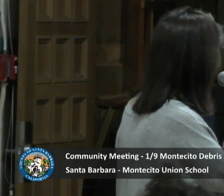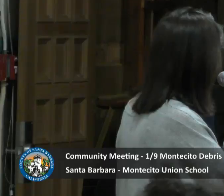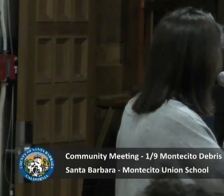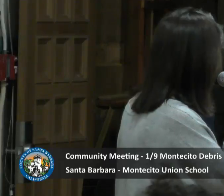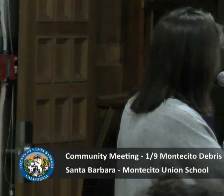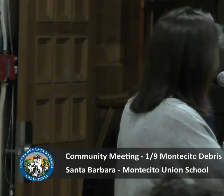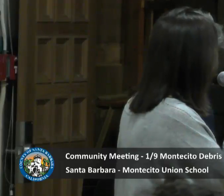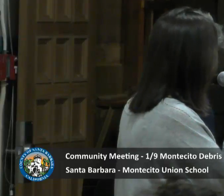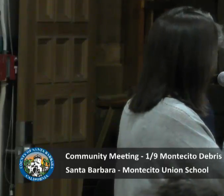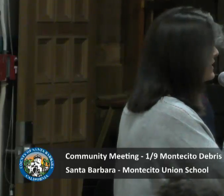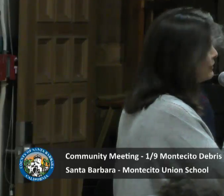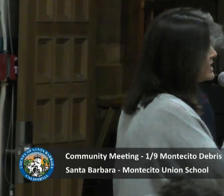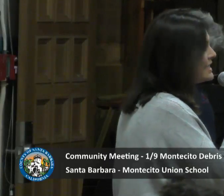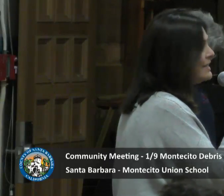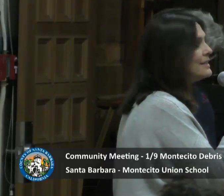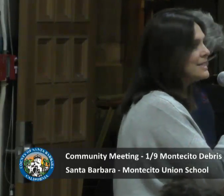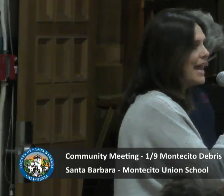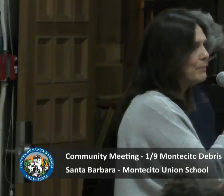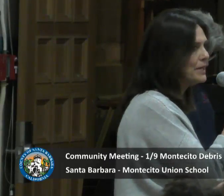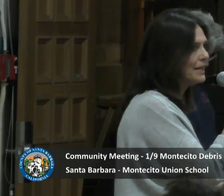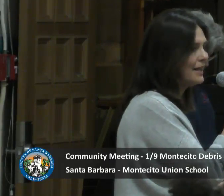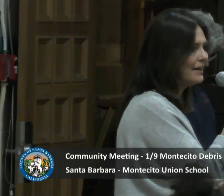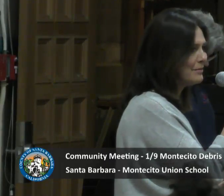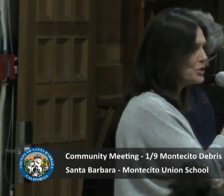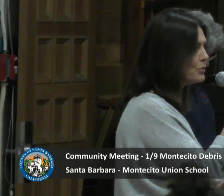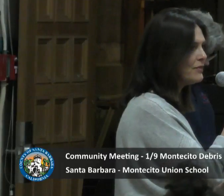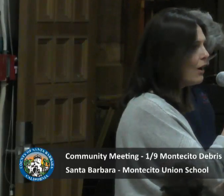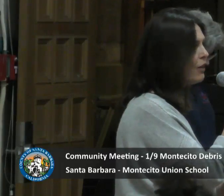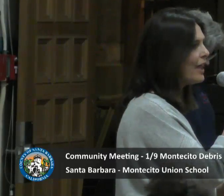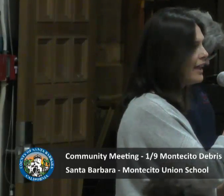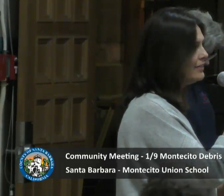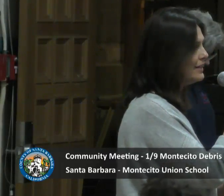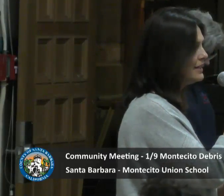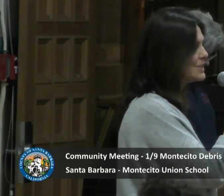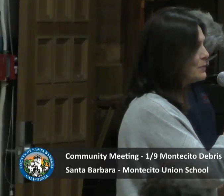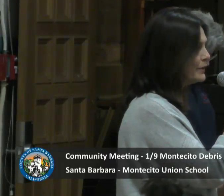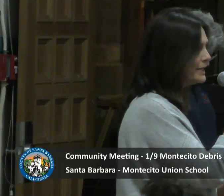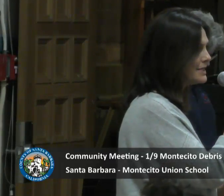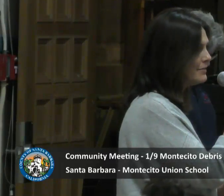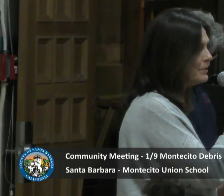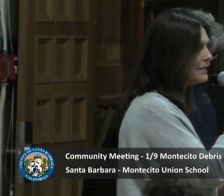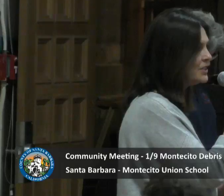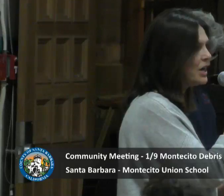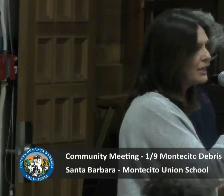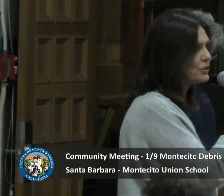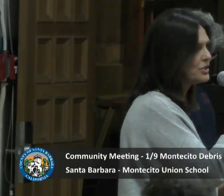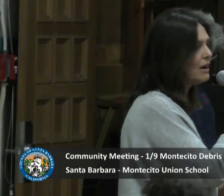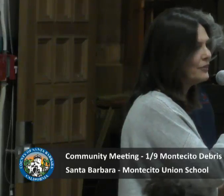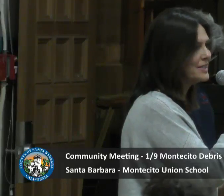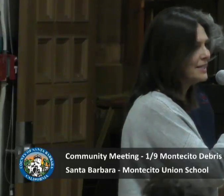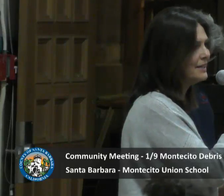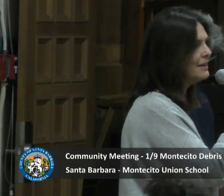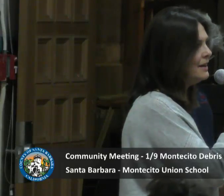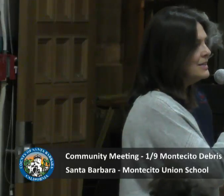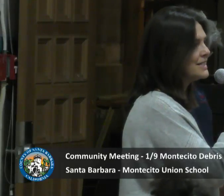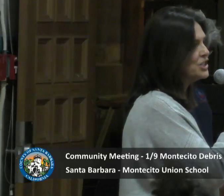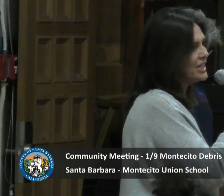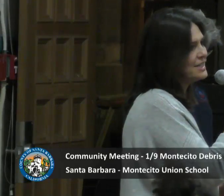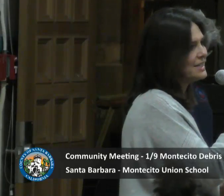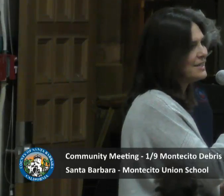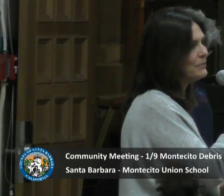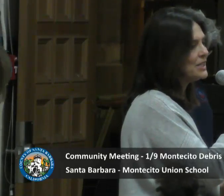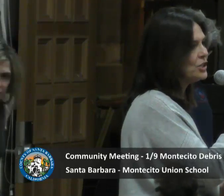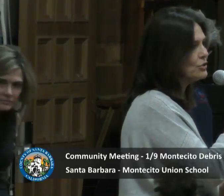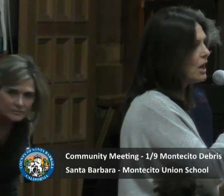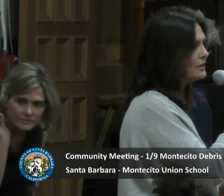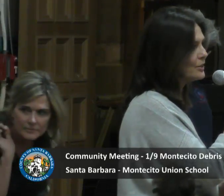times tonight, we've never seen this happen again. And I'm sure we've all had experience of being in the doctor's office and